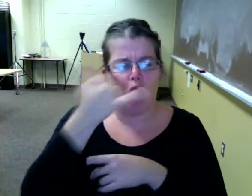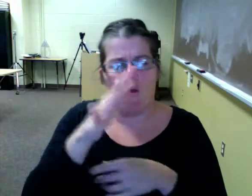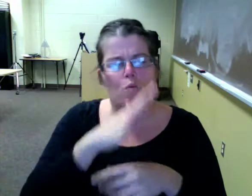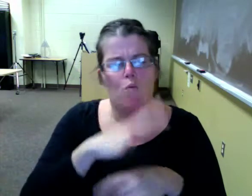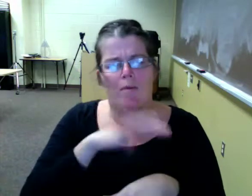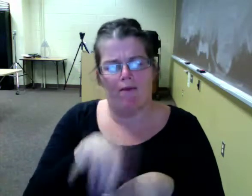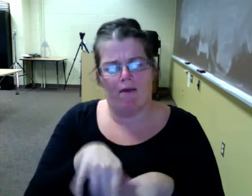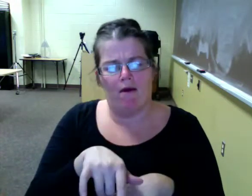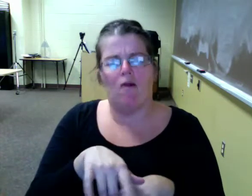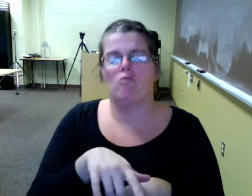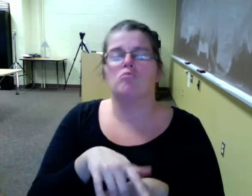Danny does.